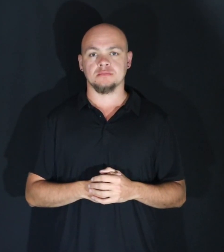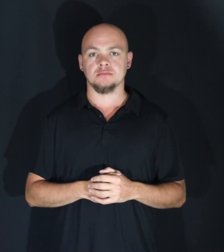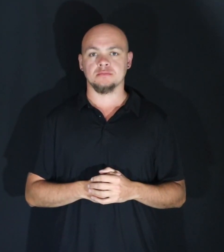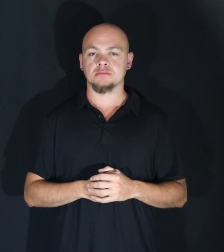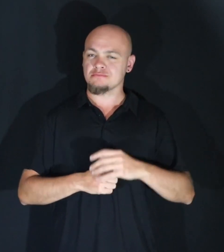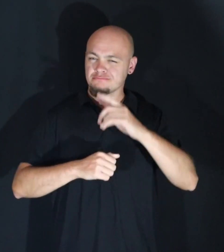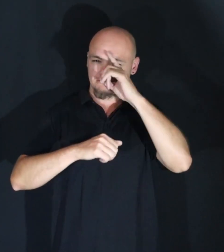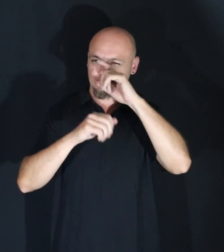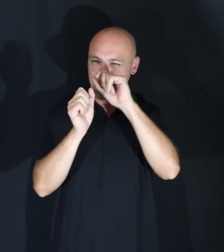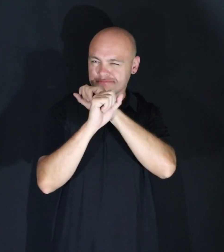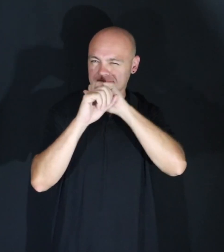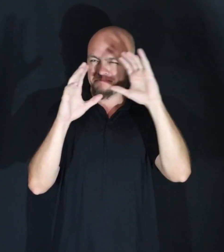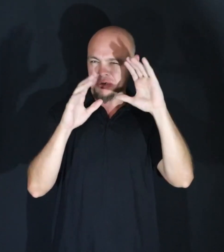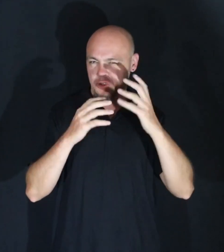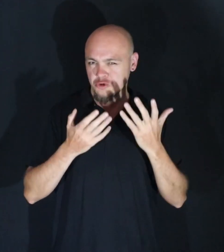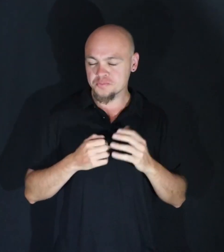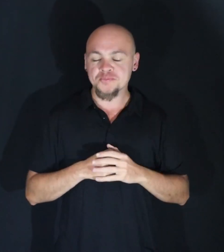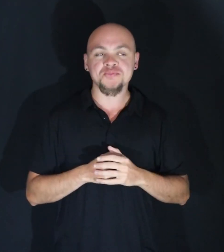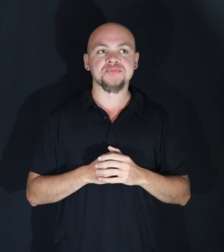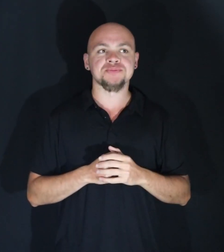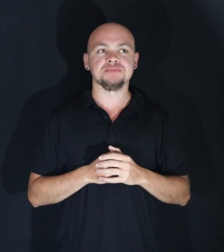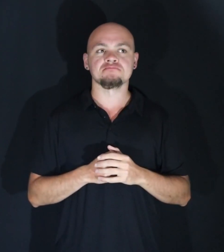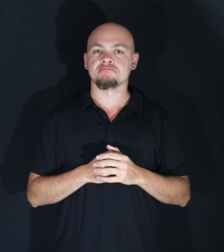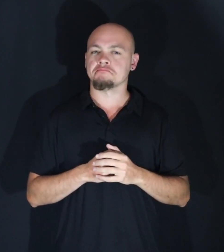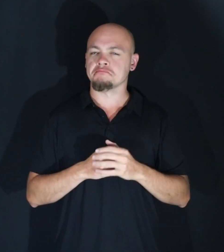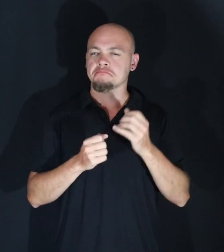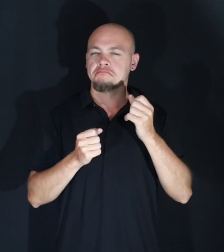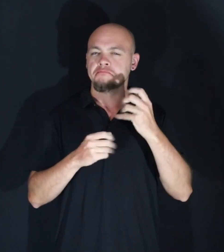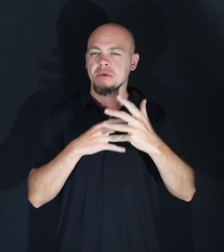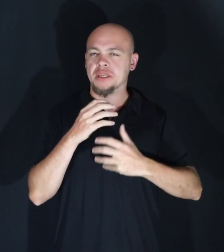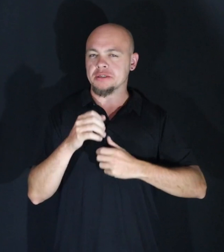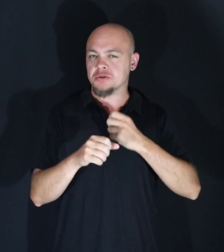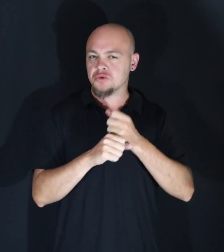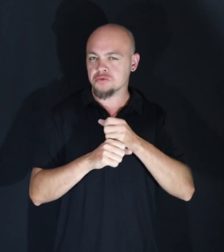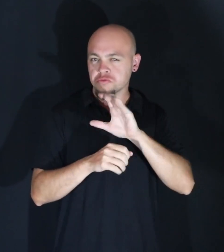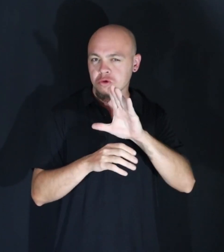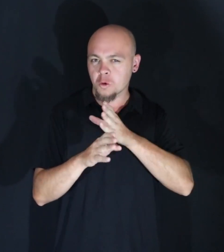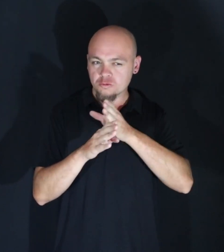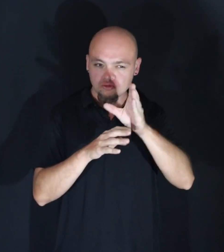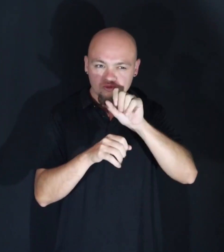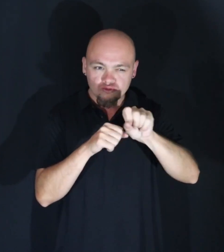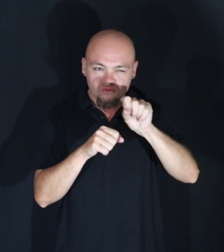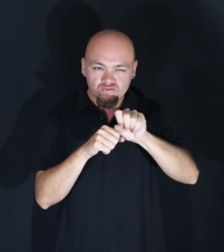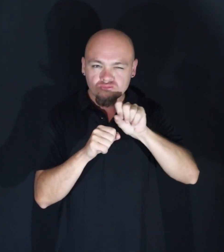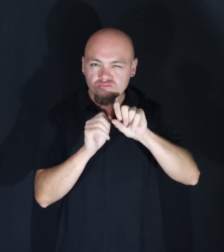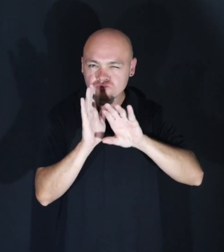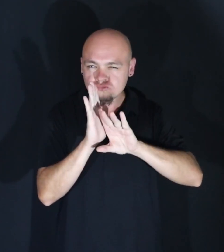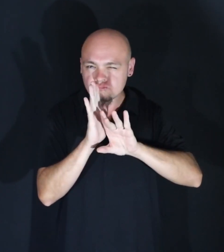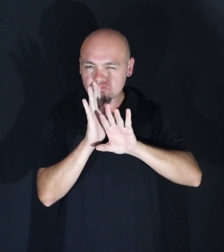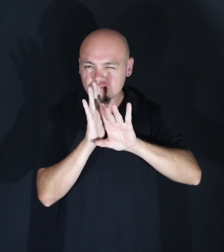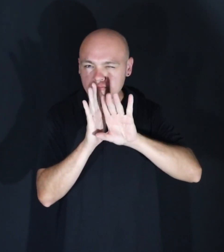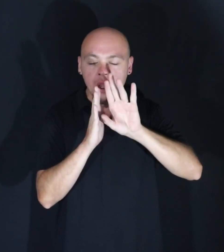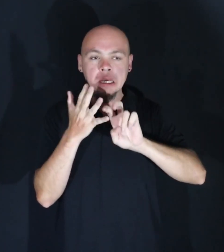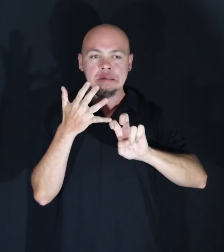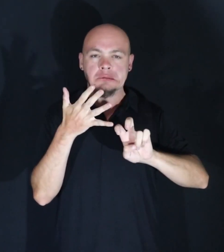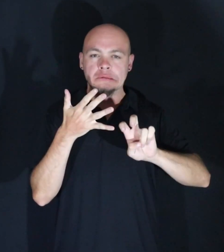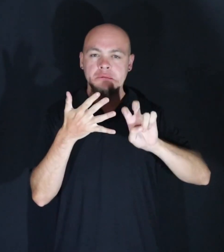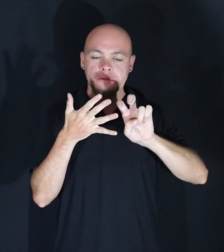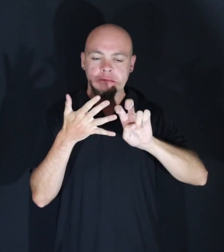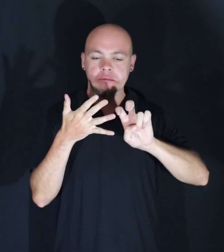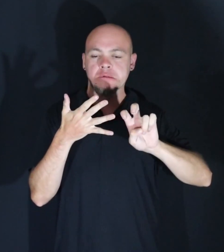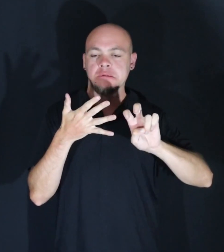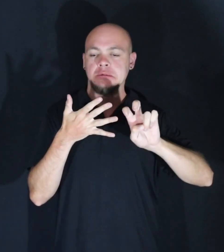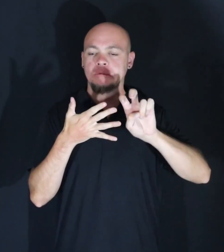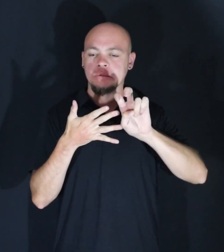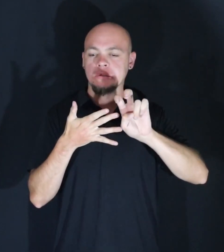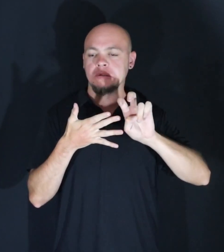Imagine this. You spent years building your career, climbing up that ladder one rung at a